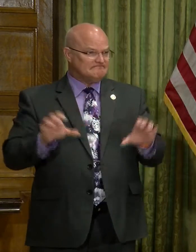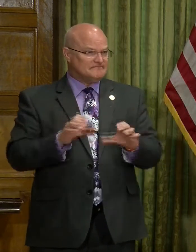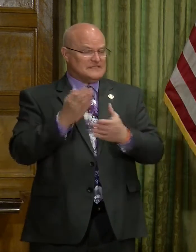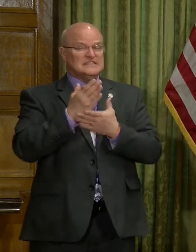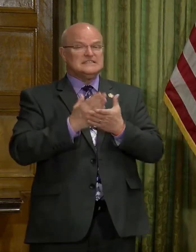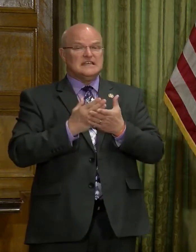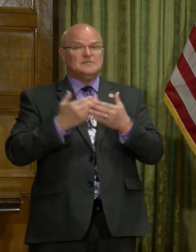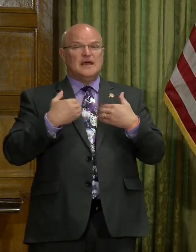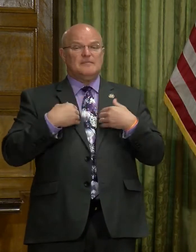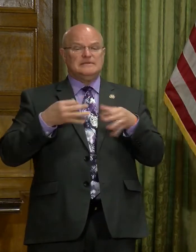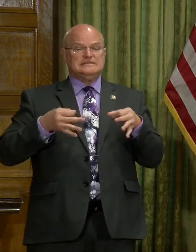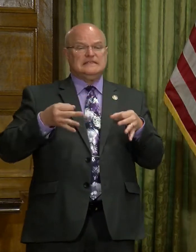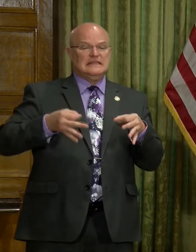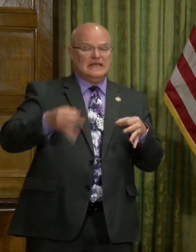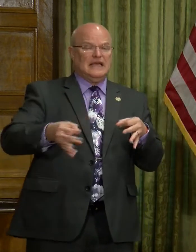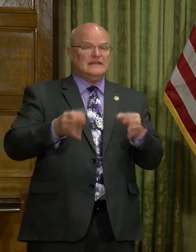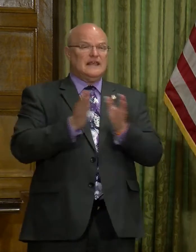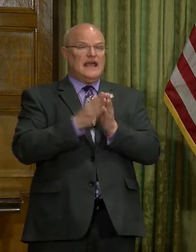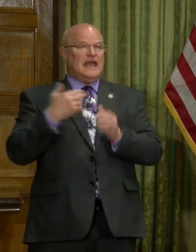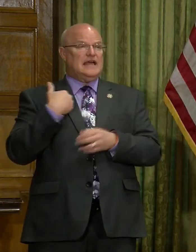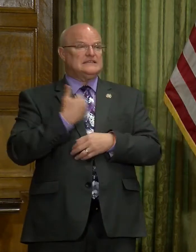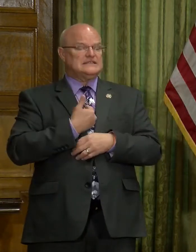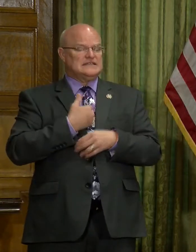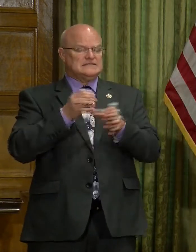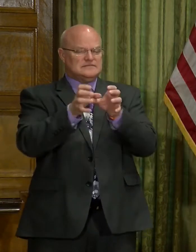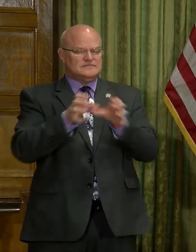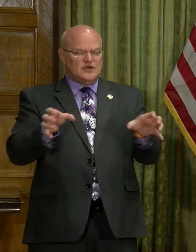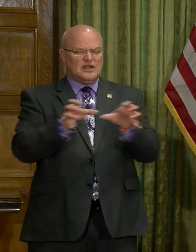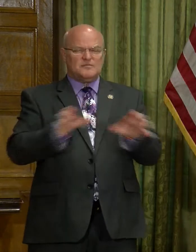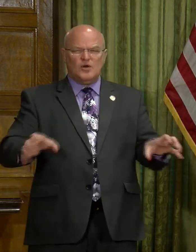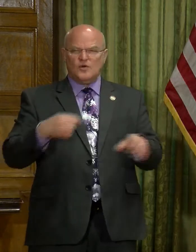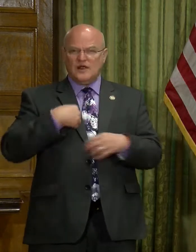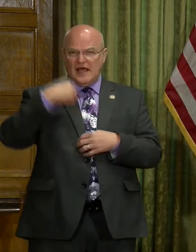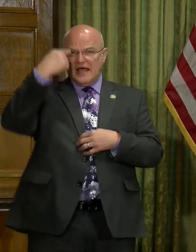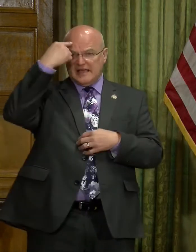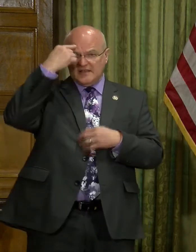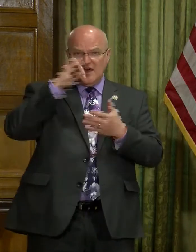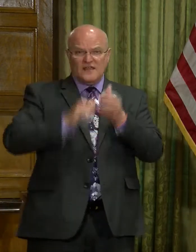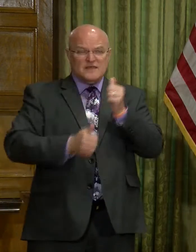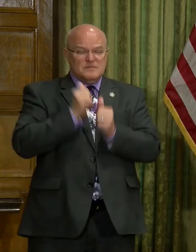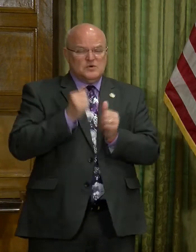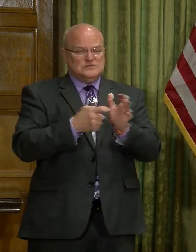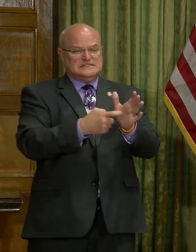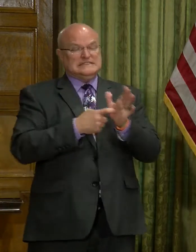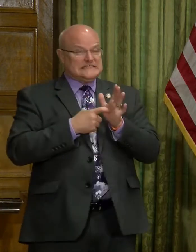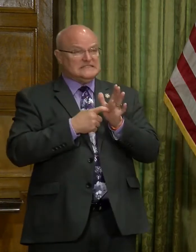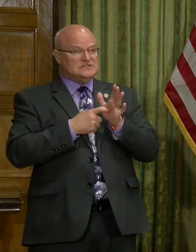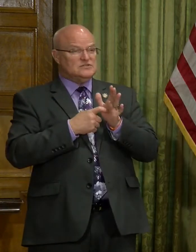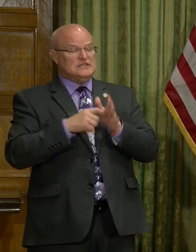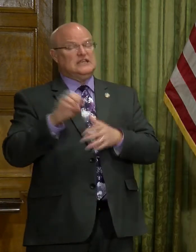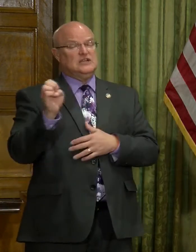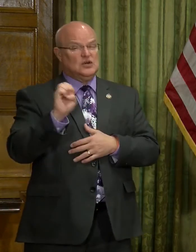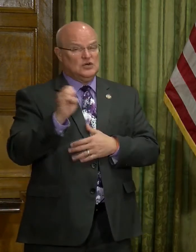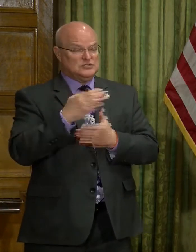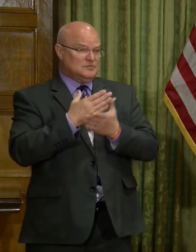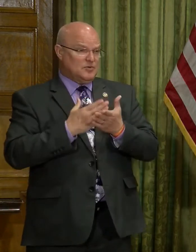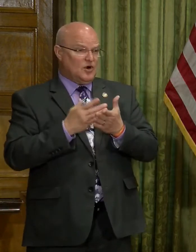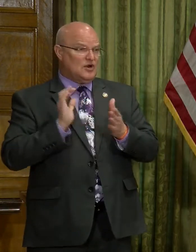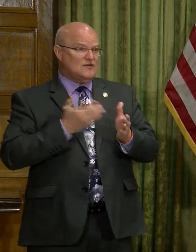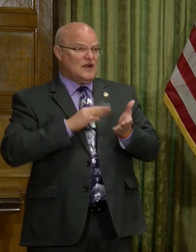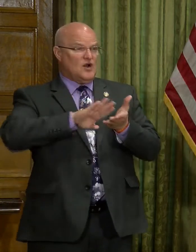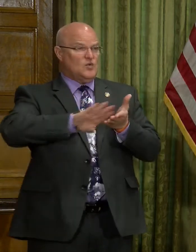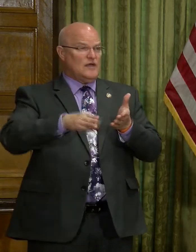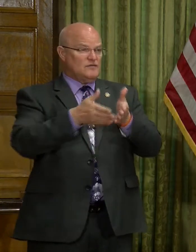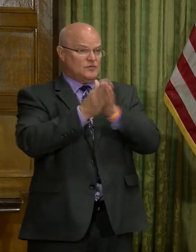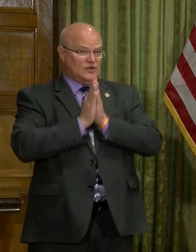Some of them have been delayed. They ask us to break apart what I consider the most essential and urgent part of our